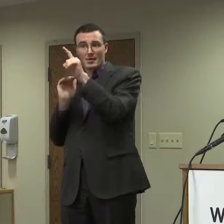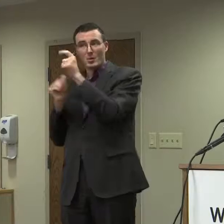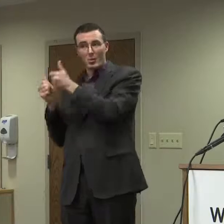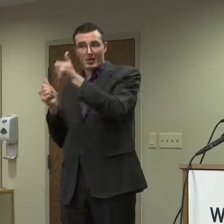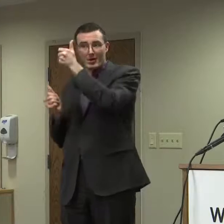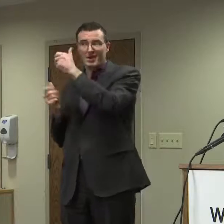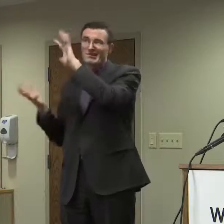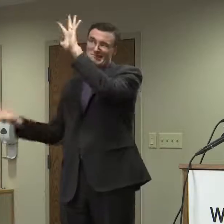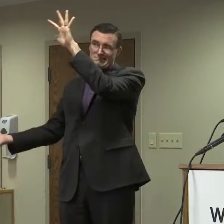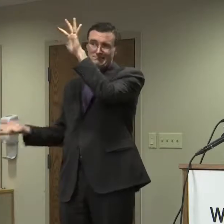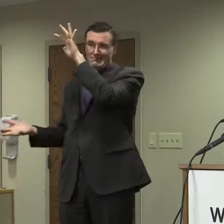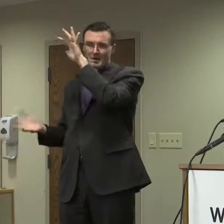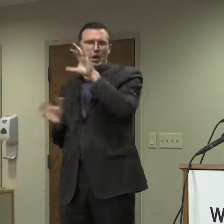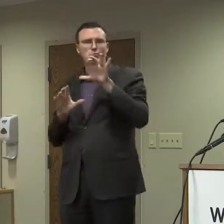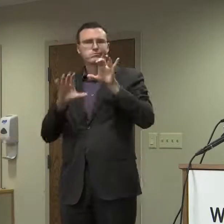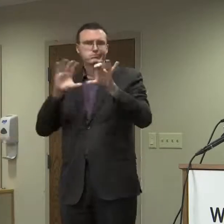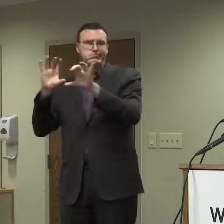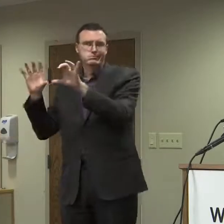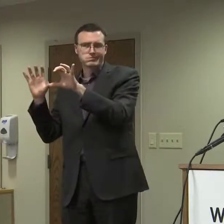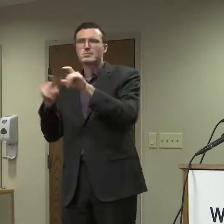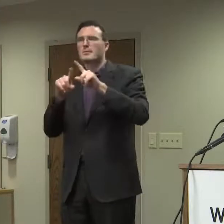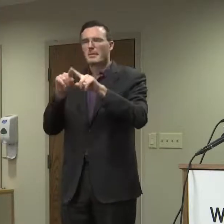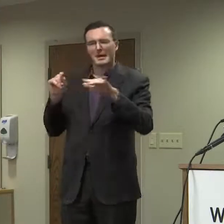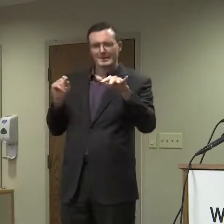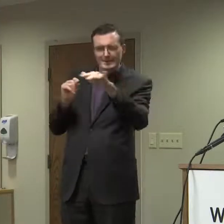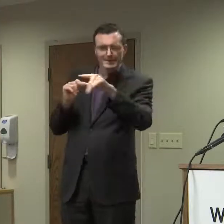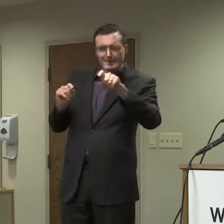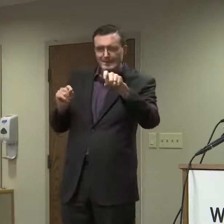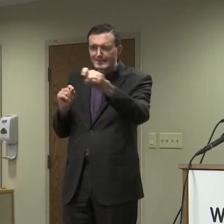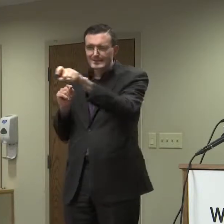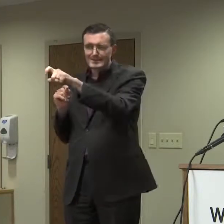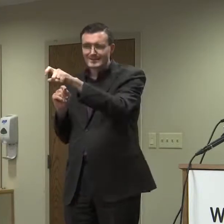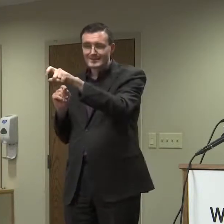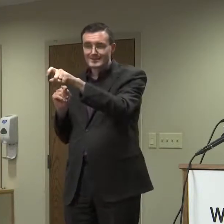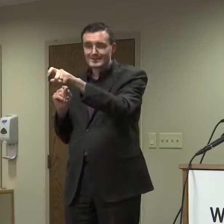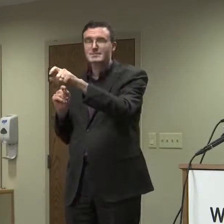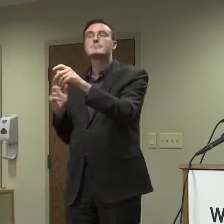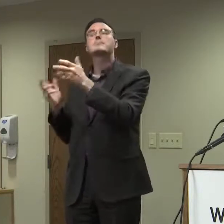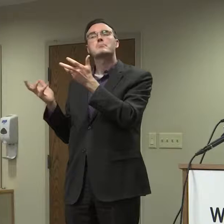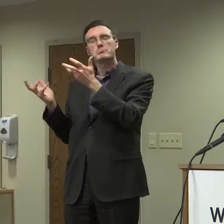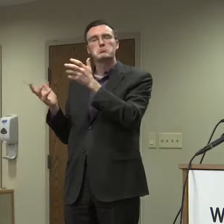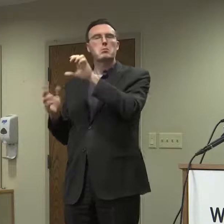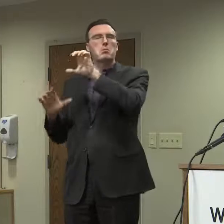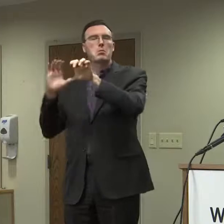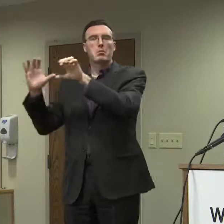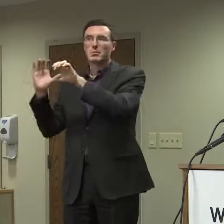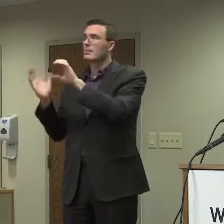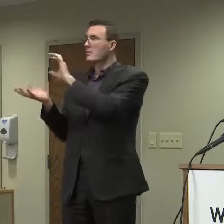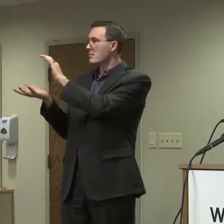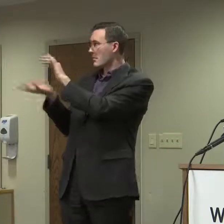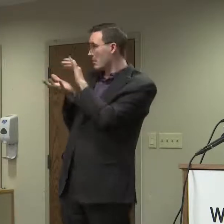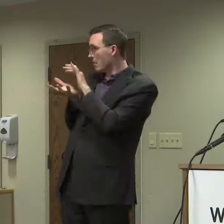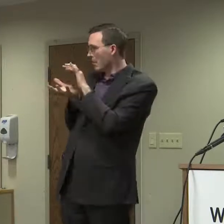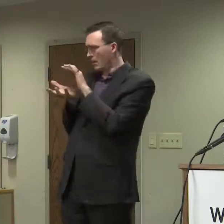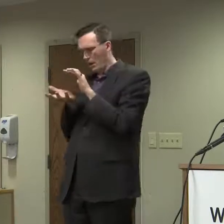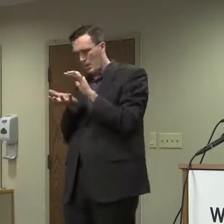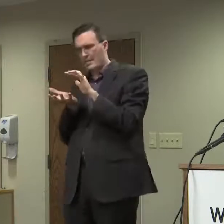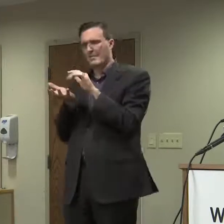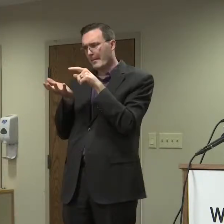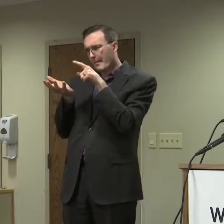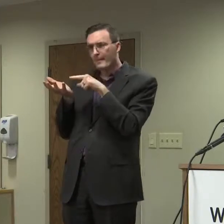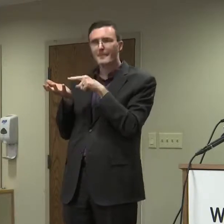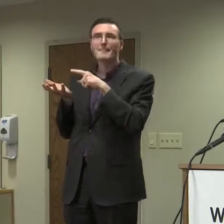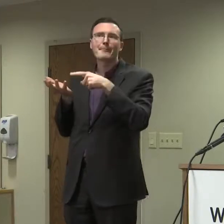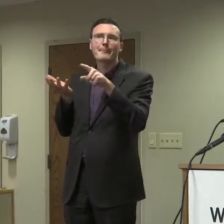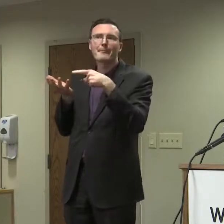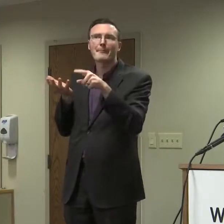So when you call, or when you write us, or when you want to talk to about being unfair, think about what can you do to encourage and